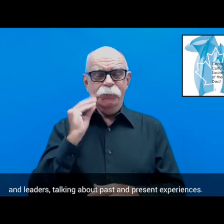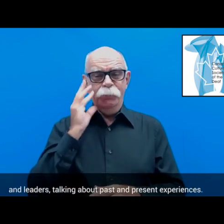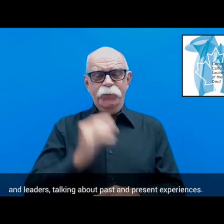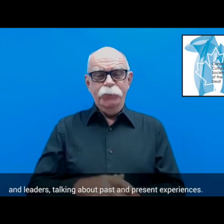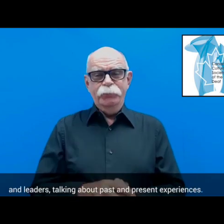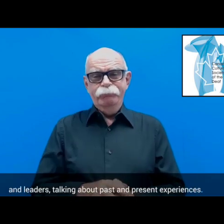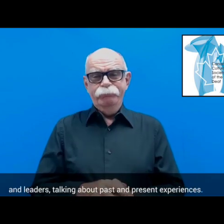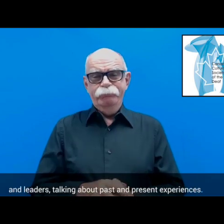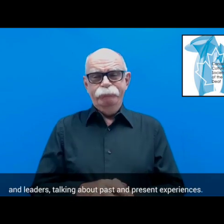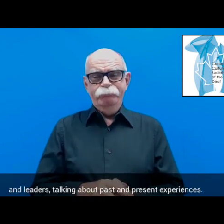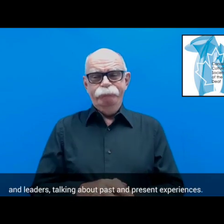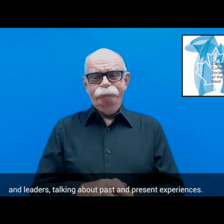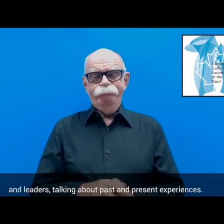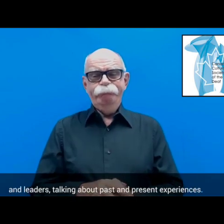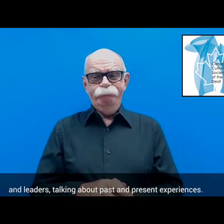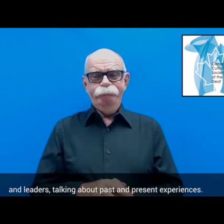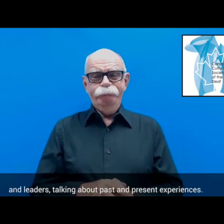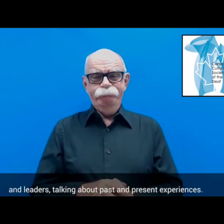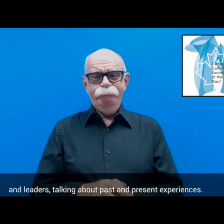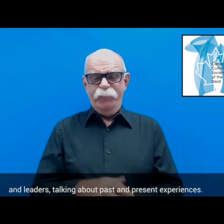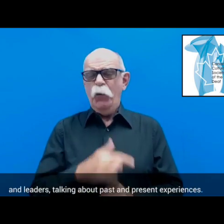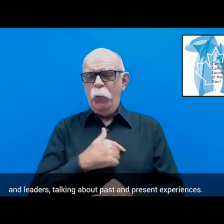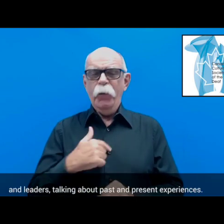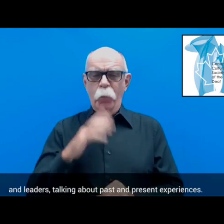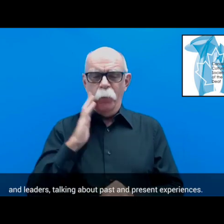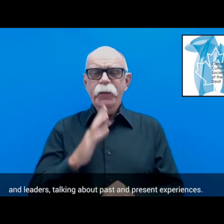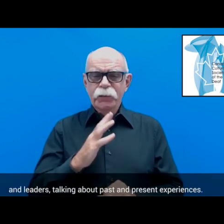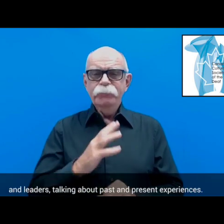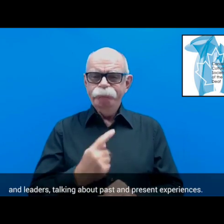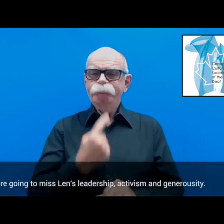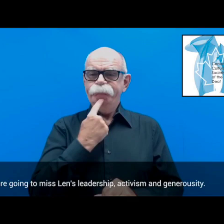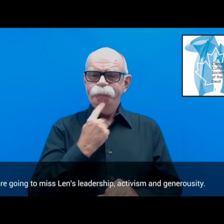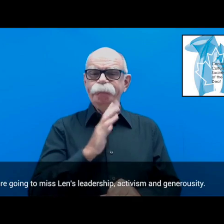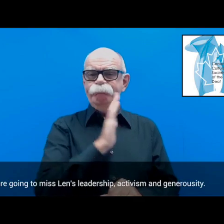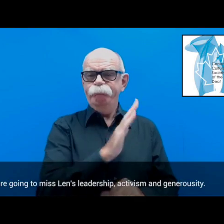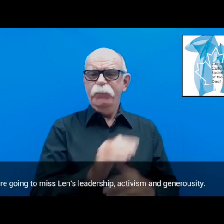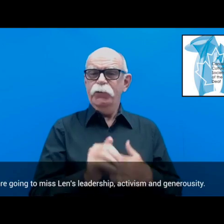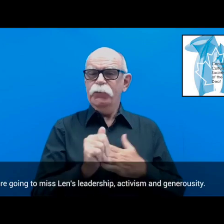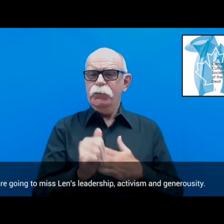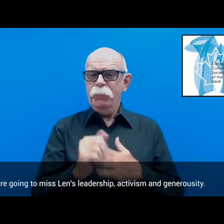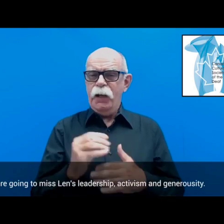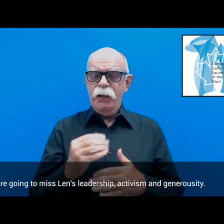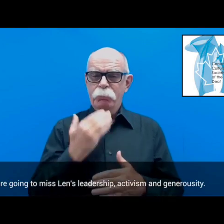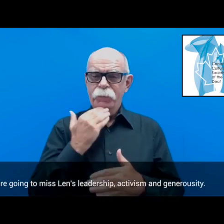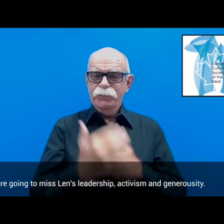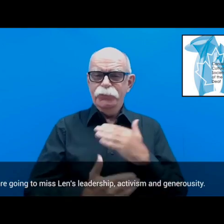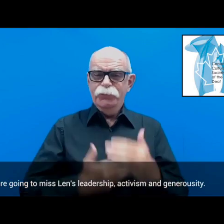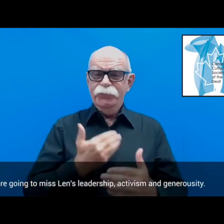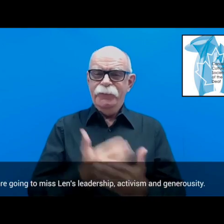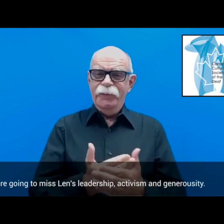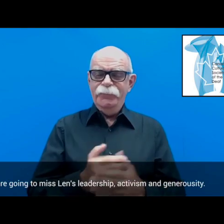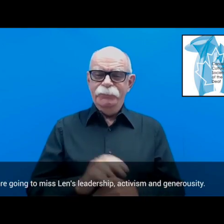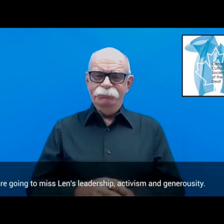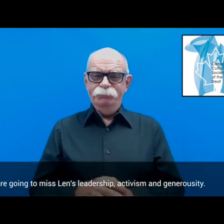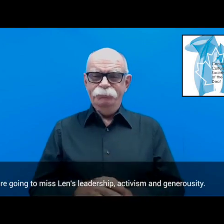and leaders, talking about past and present experiences. We are going to miss Len's